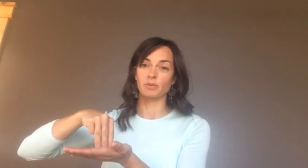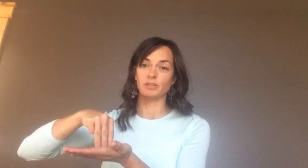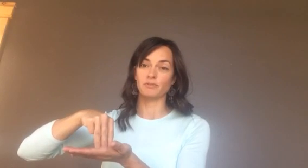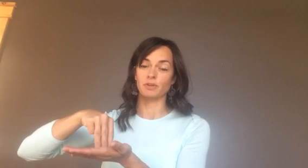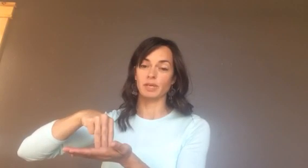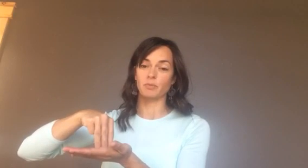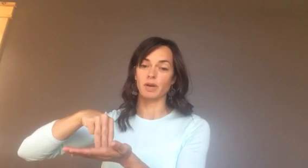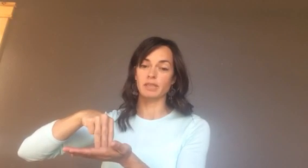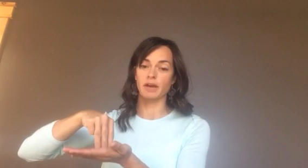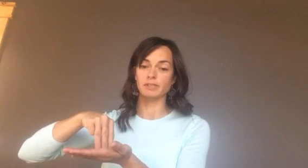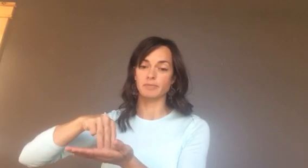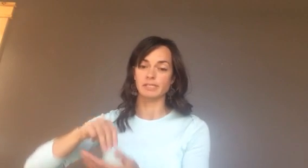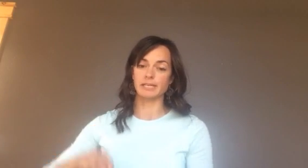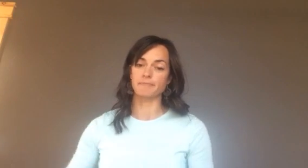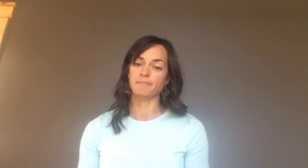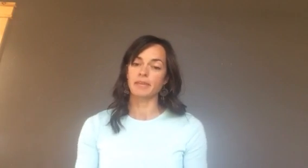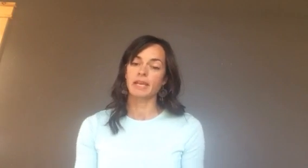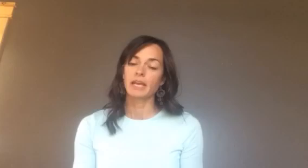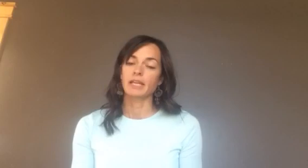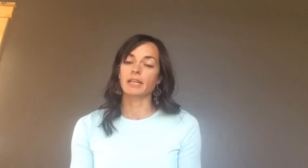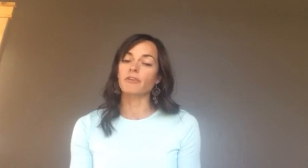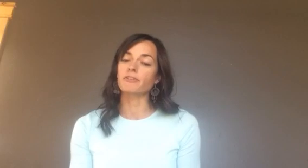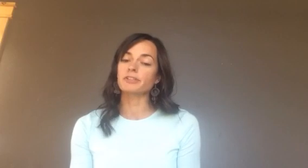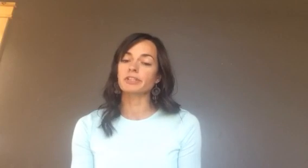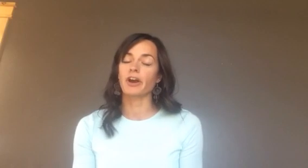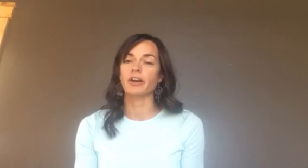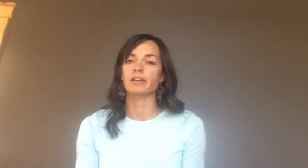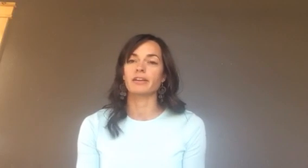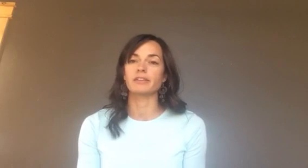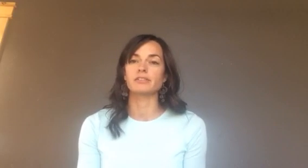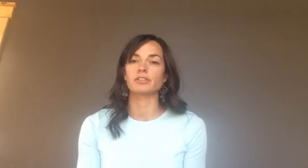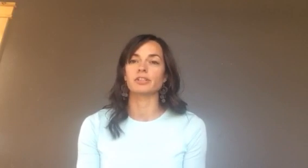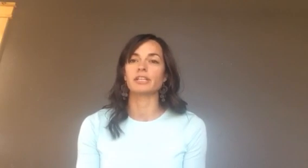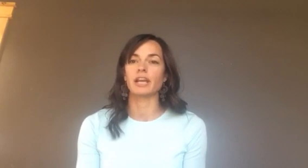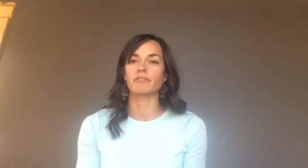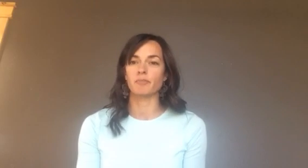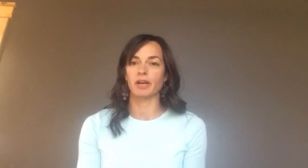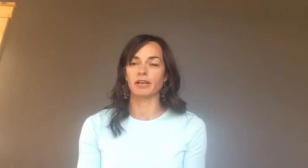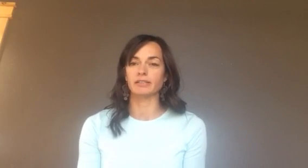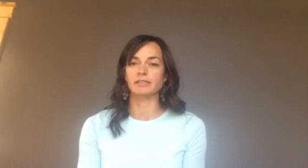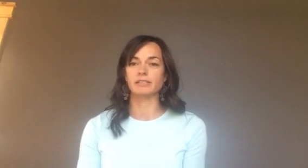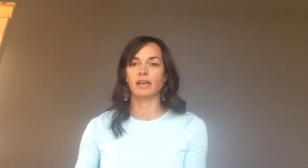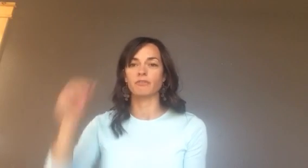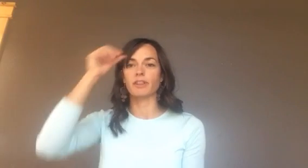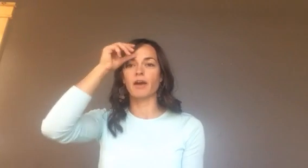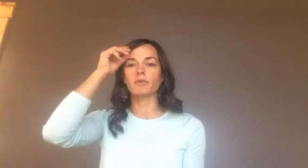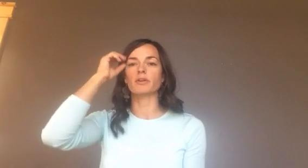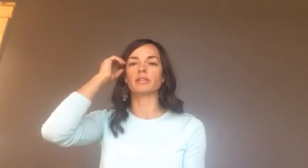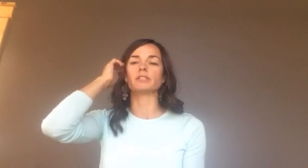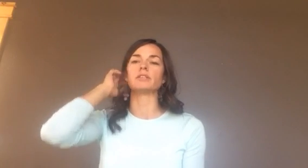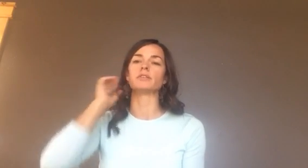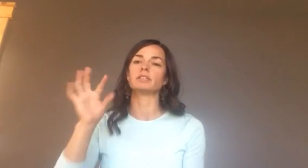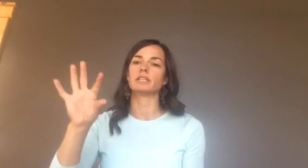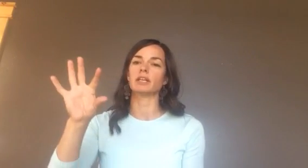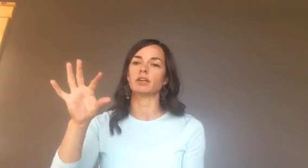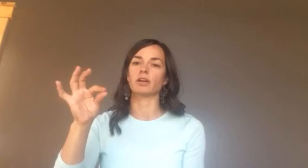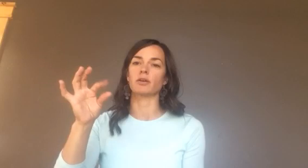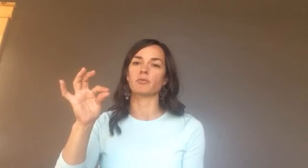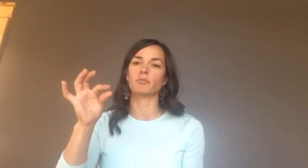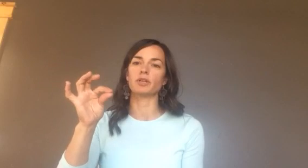do for the week, 1000 BC. Then our first card is Early Native Americans. And for that we're going to take your pointer